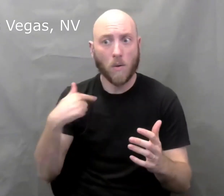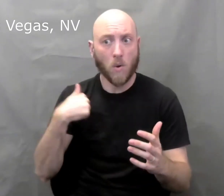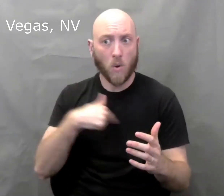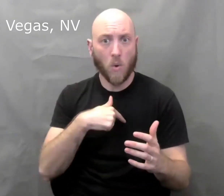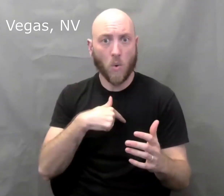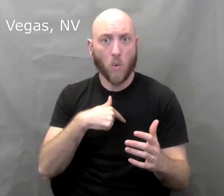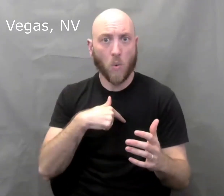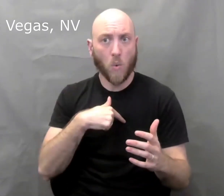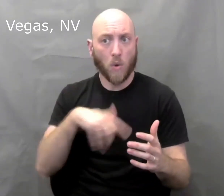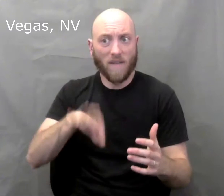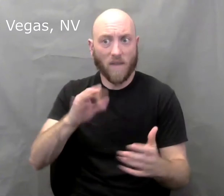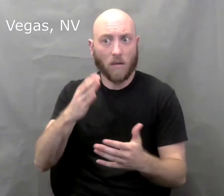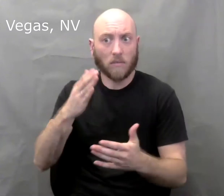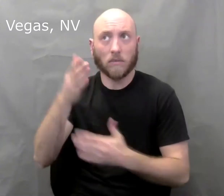find a God of our own understanding.